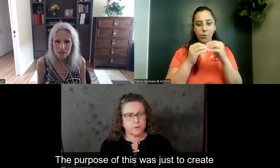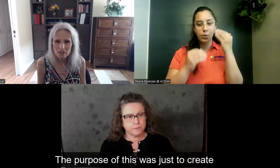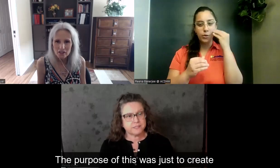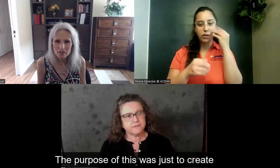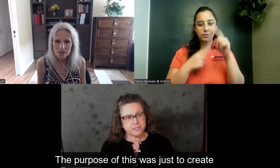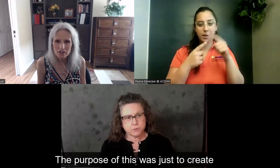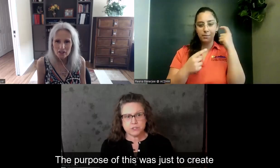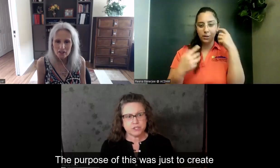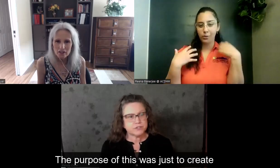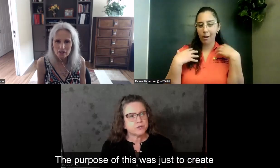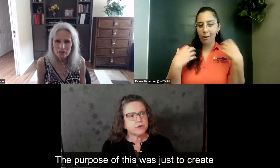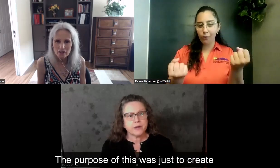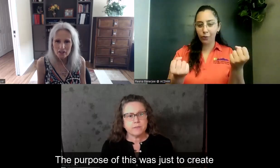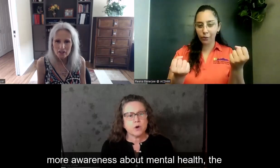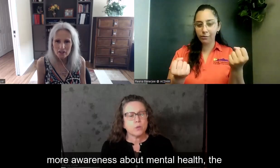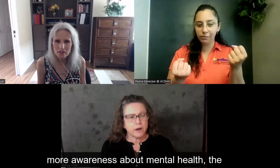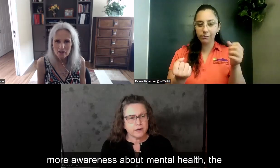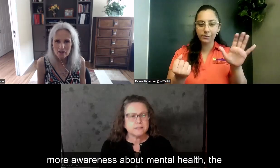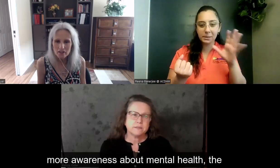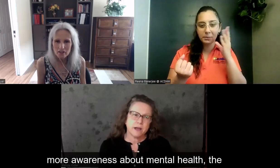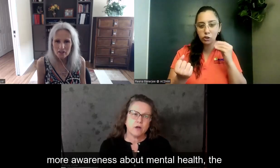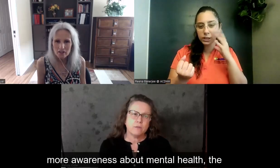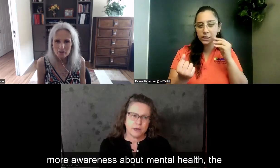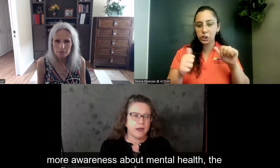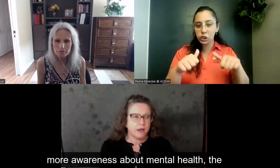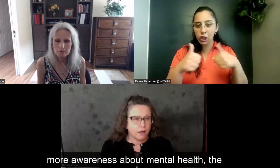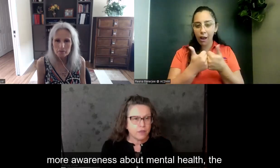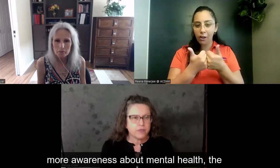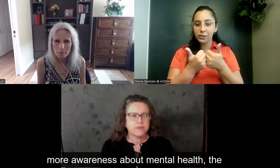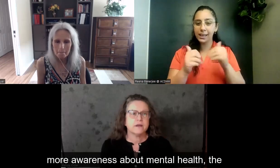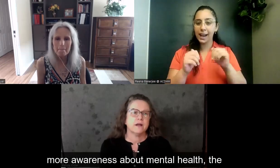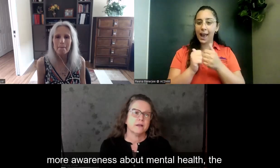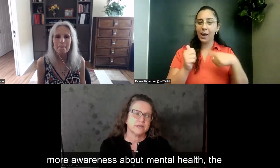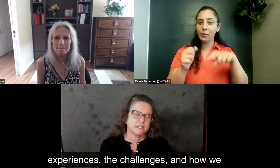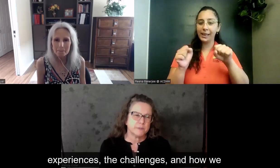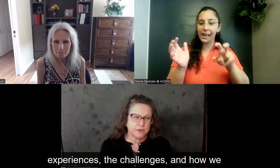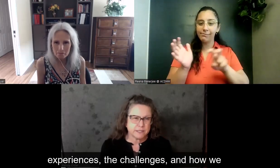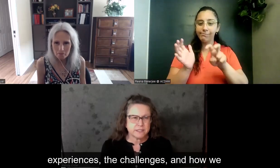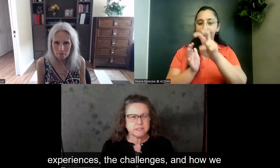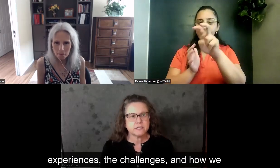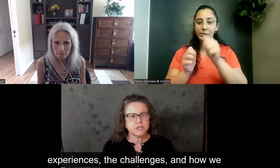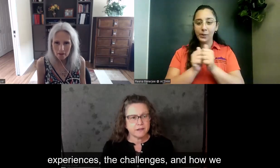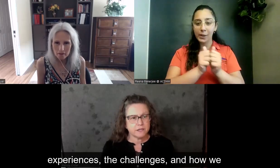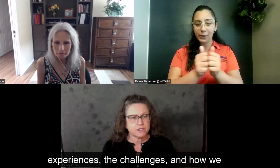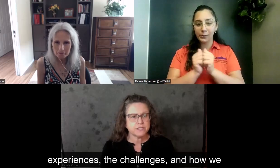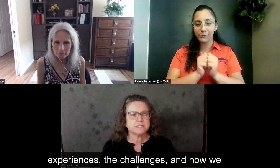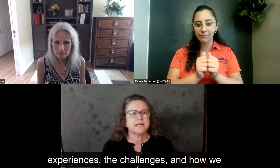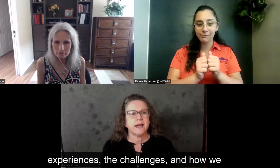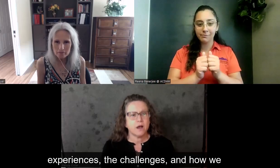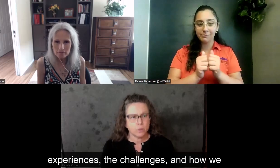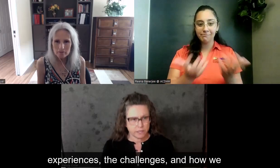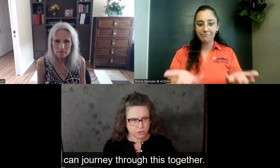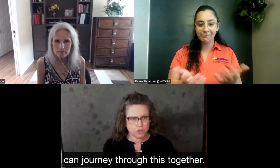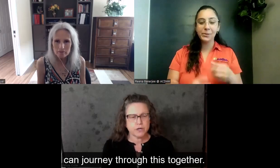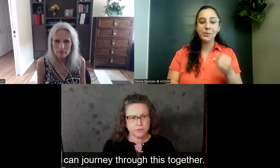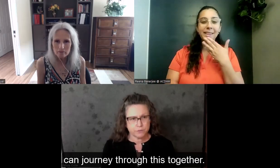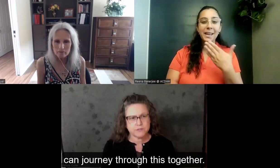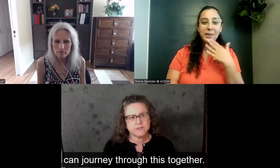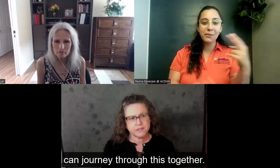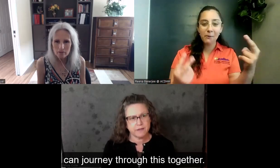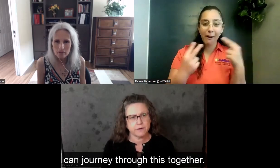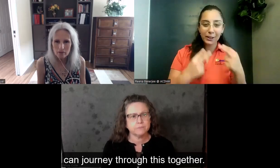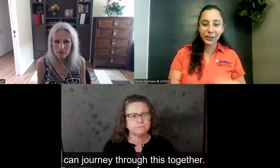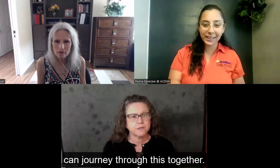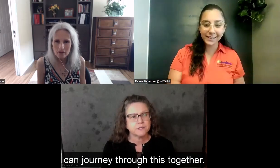The purpose of this was just to create more awareness about mental health, the experiences, the challenges, and how we can journey through